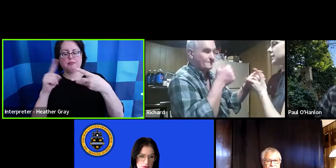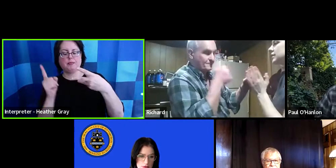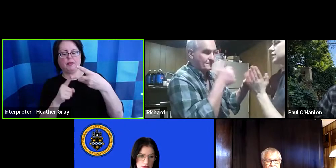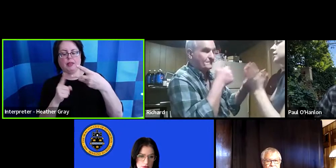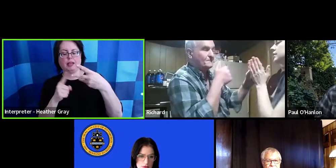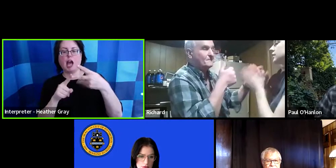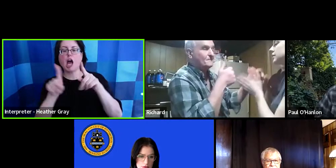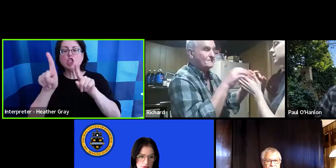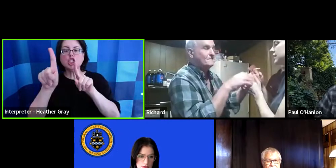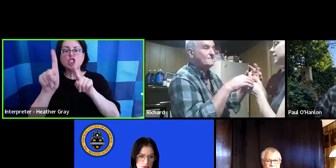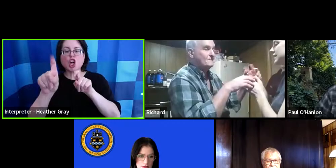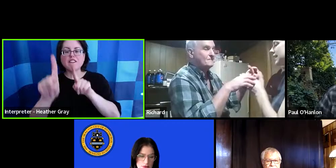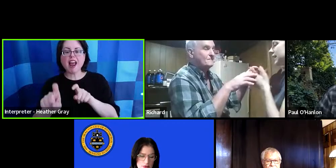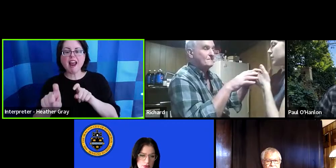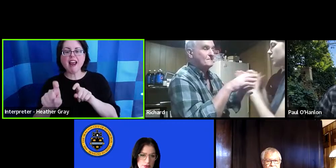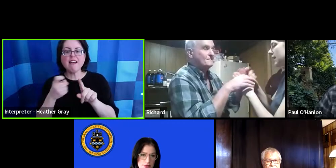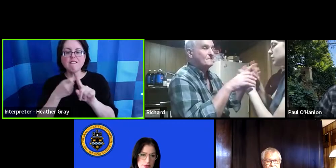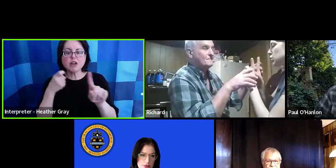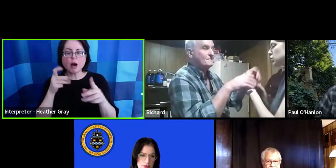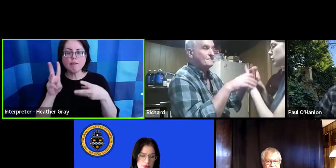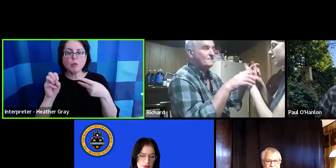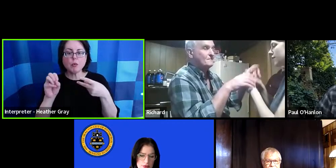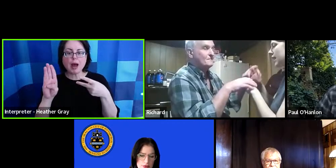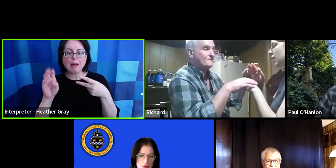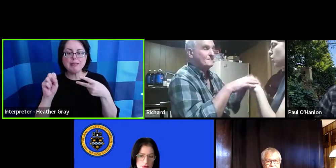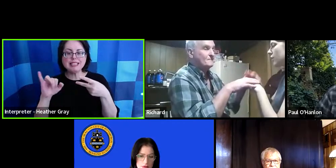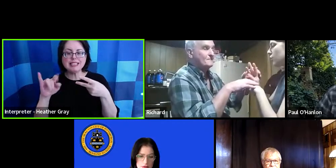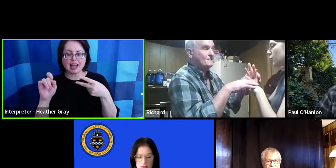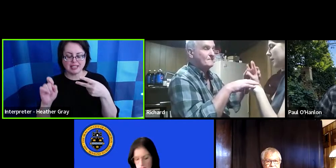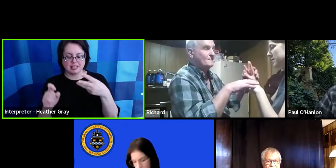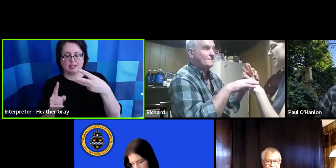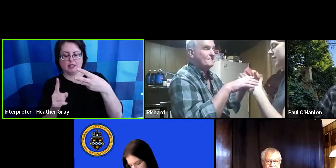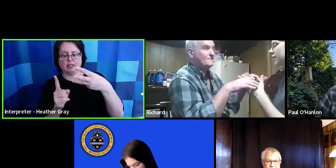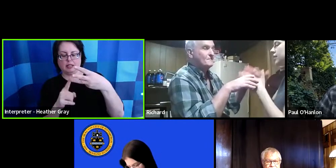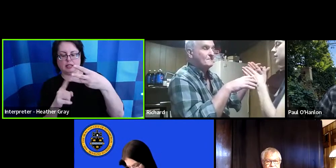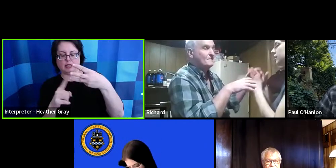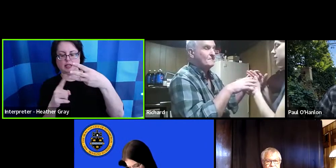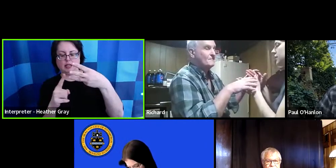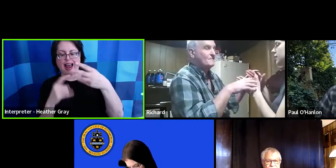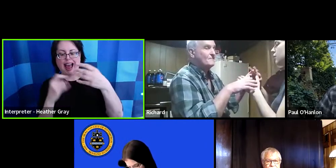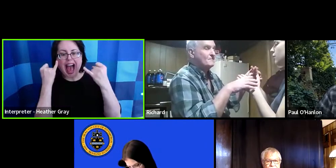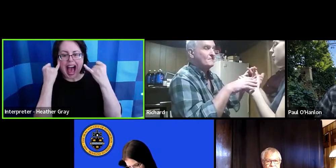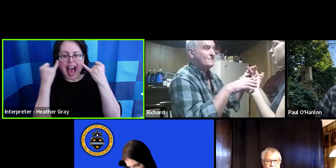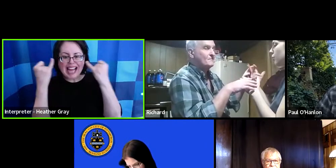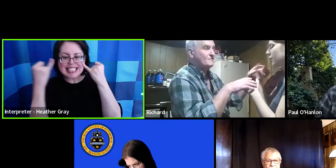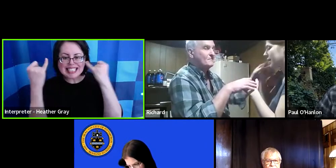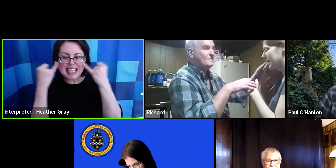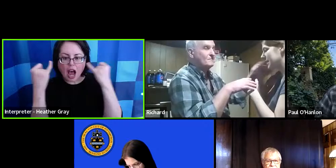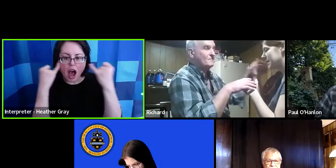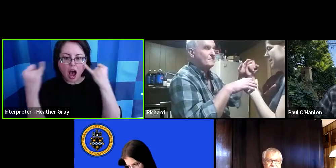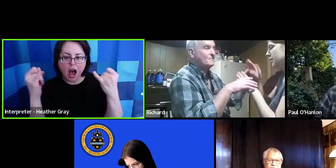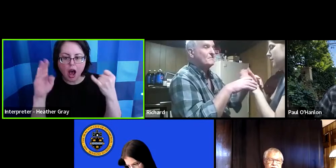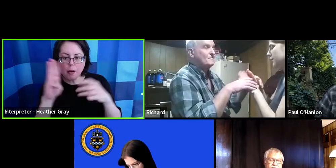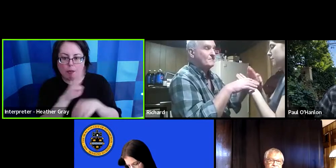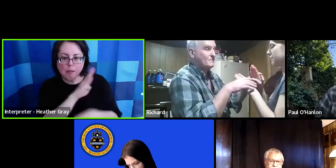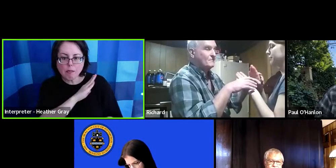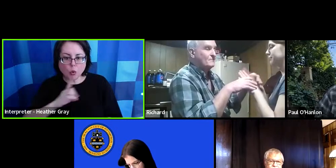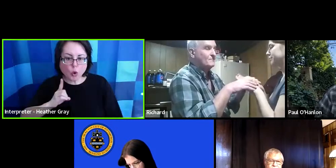the website. And the other way is an idea board, which is more like a discussion board. So